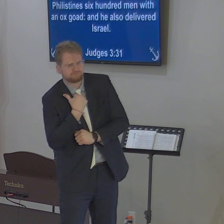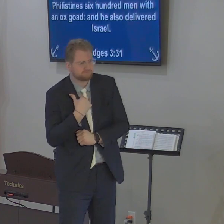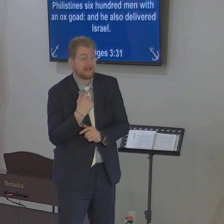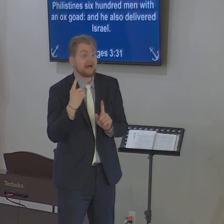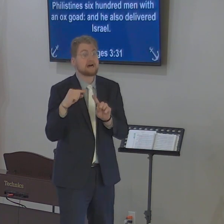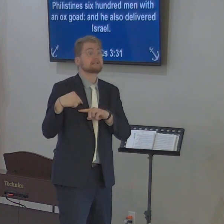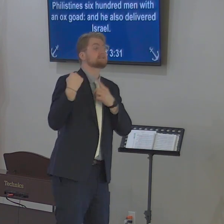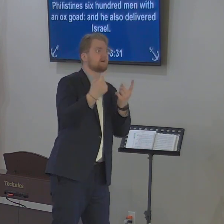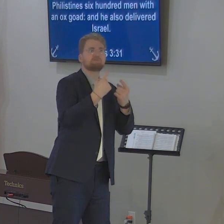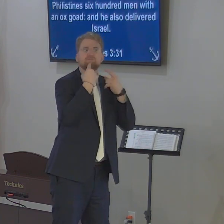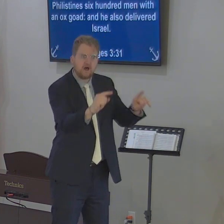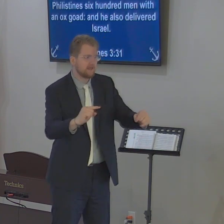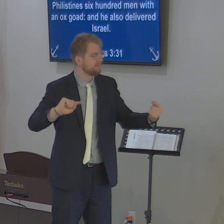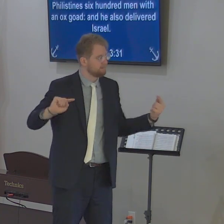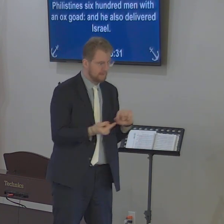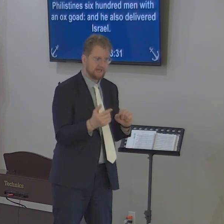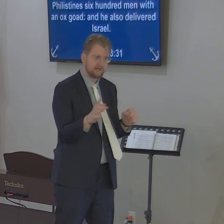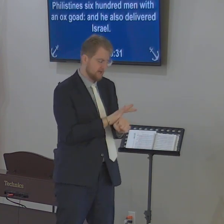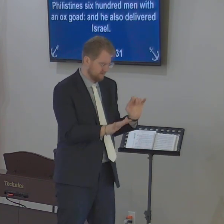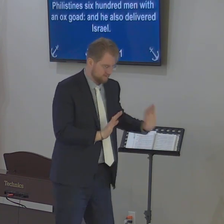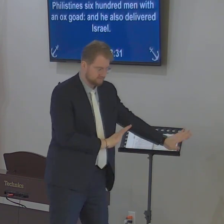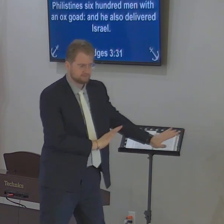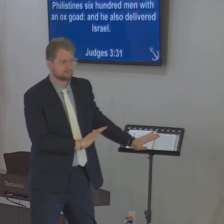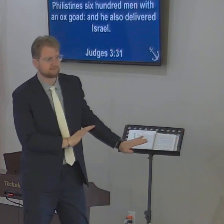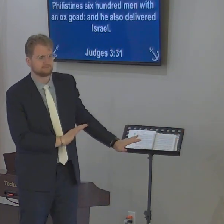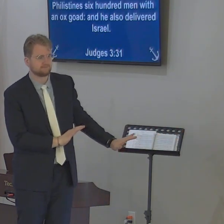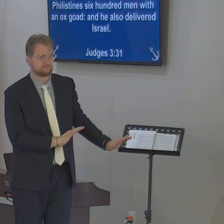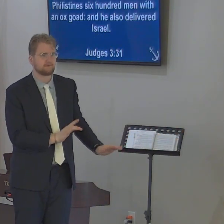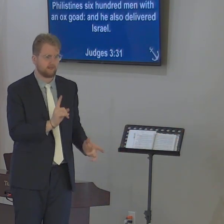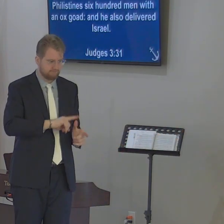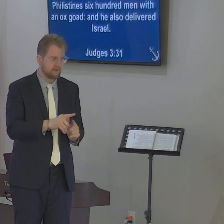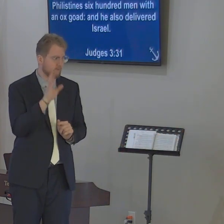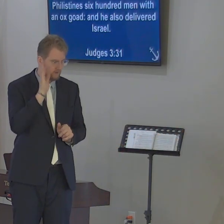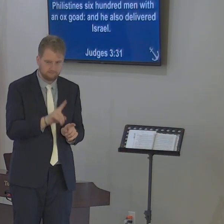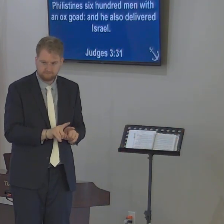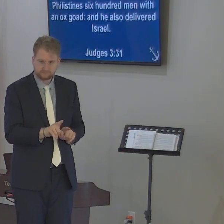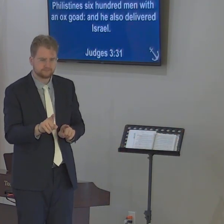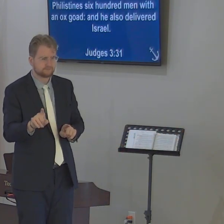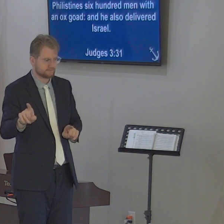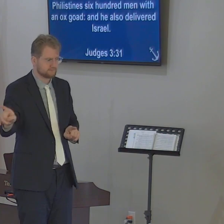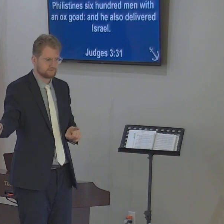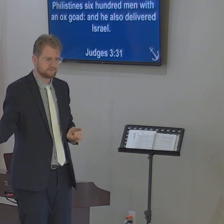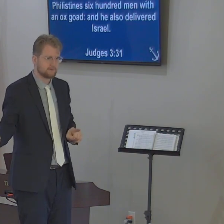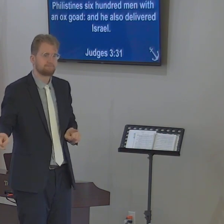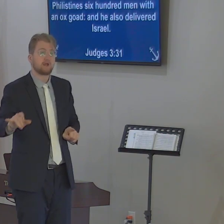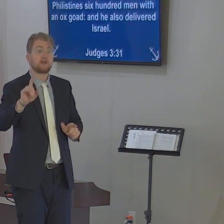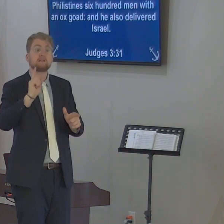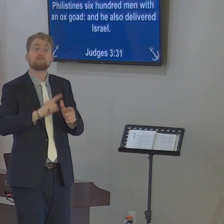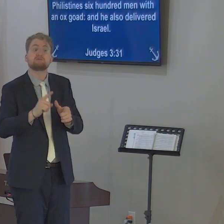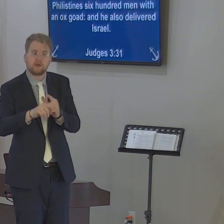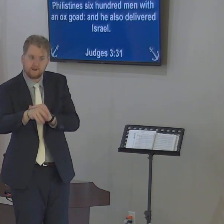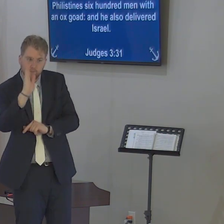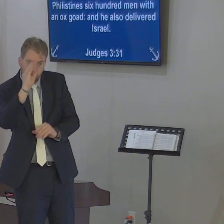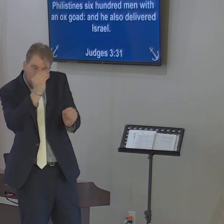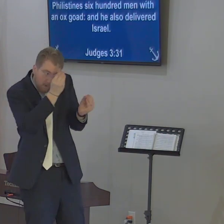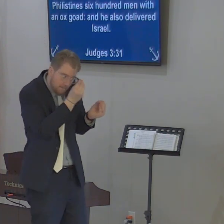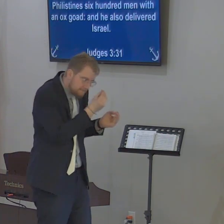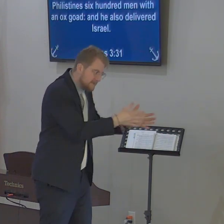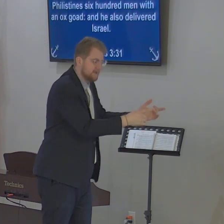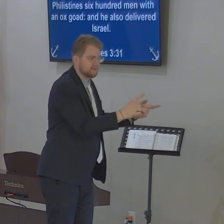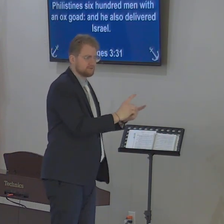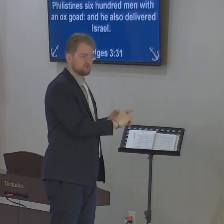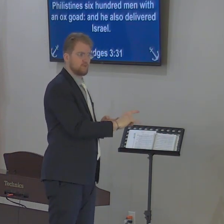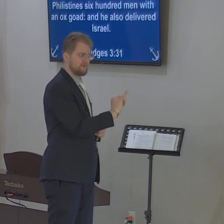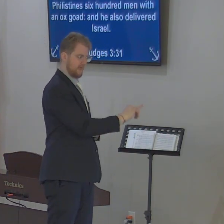the direction away from the goad, the pricking, so that it would be driving of the